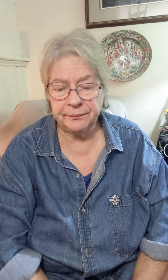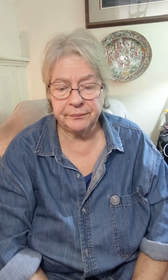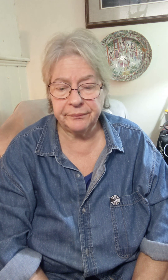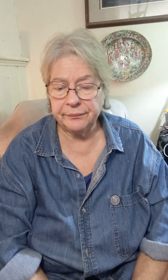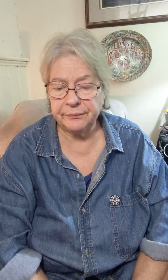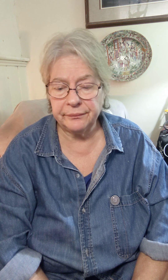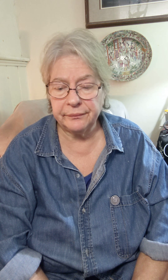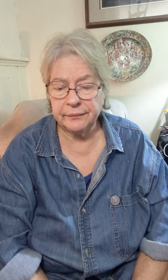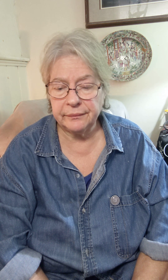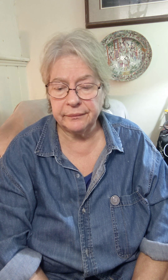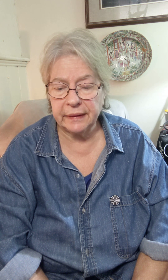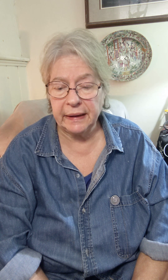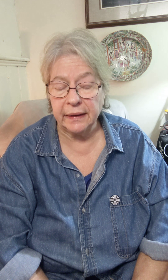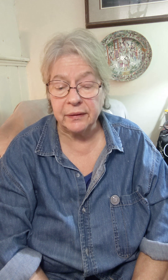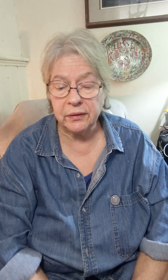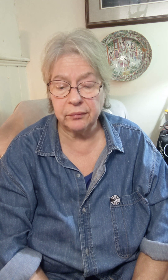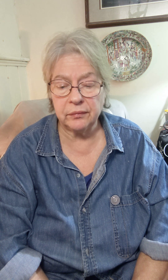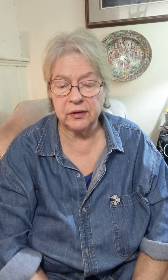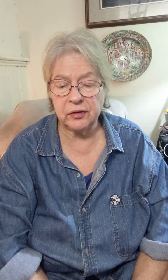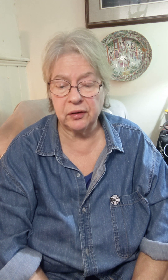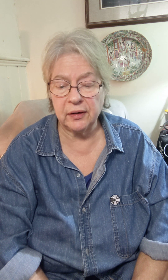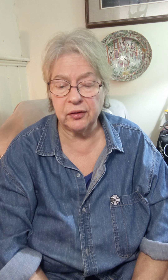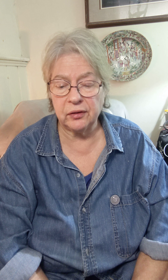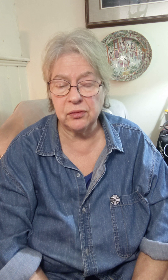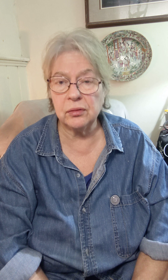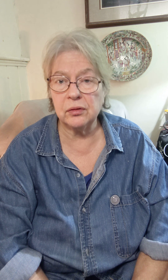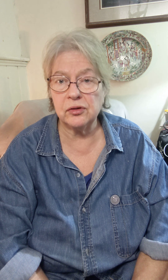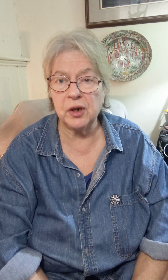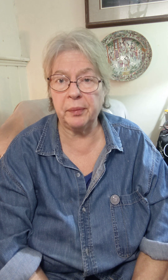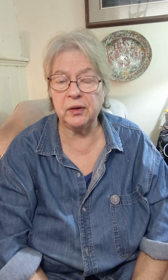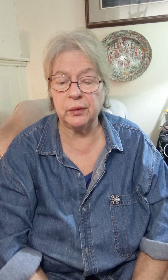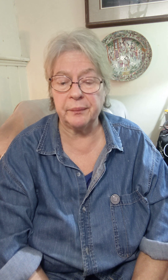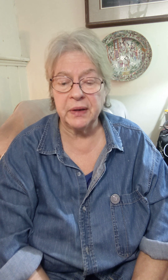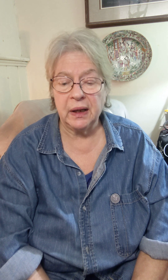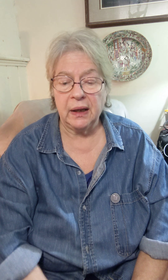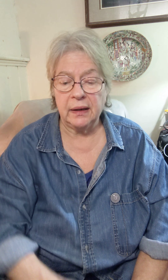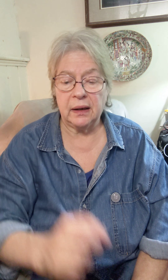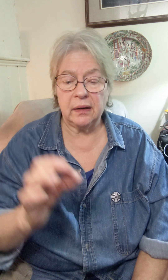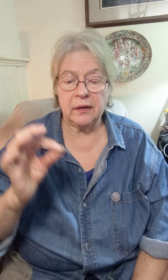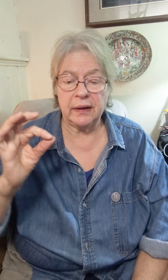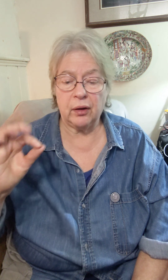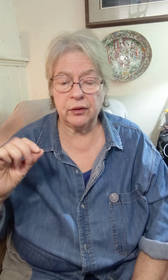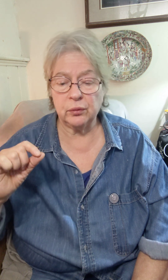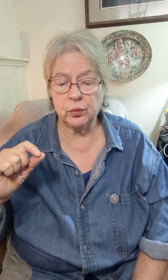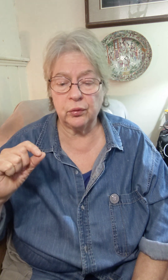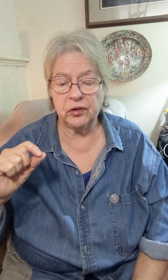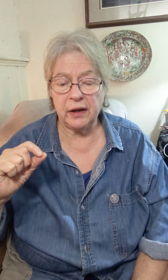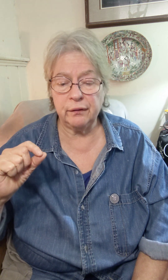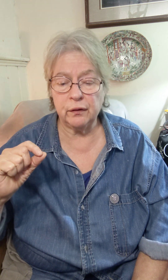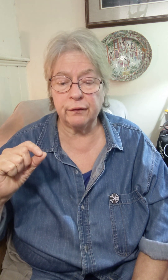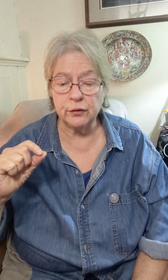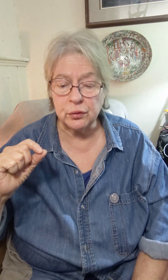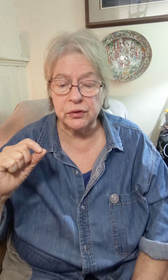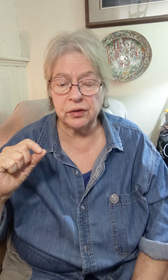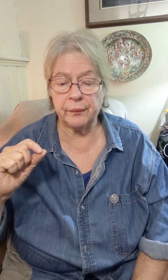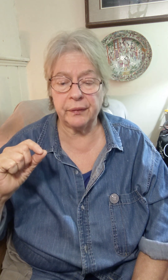Um, and let's jump into it. Now, the sign for fruit